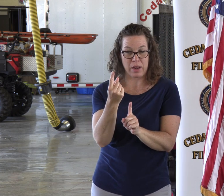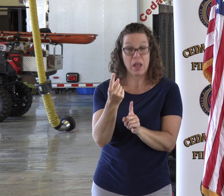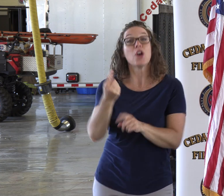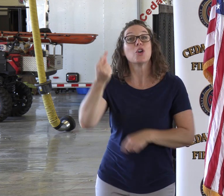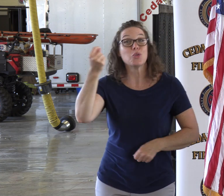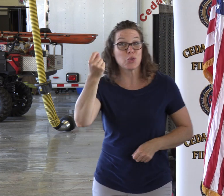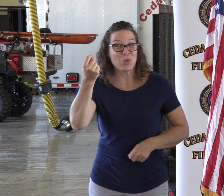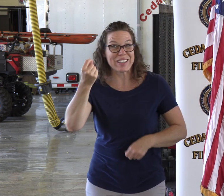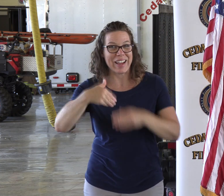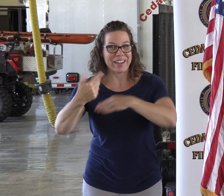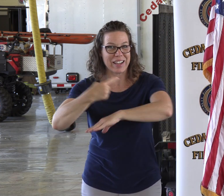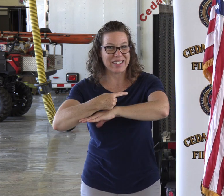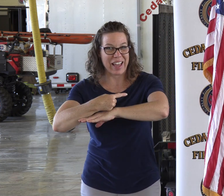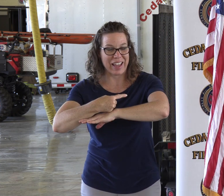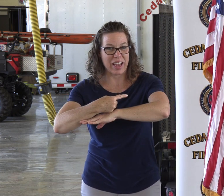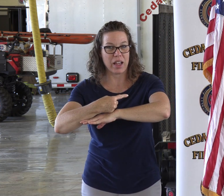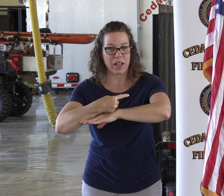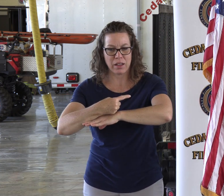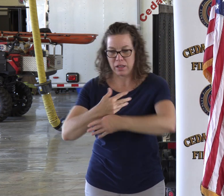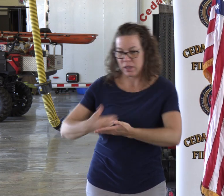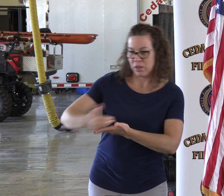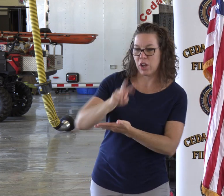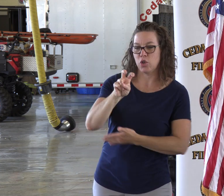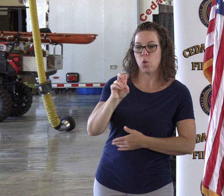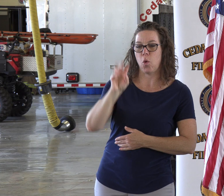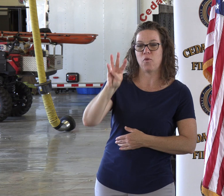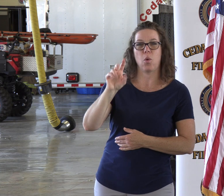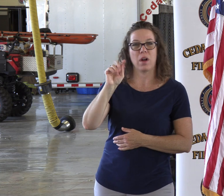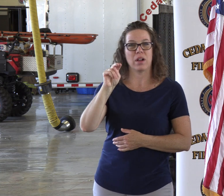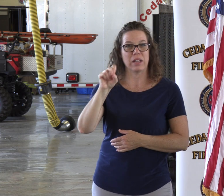Tuesday, crews collected 204 tons.